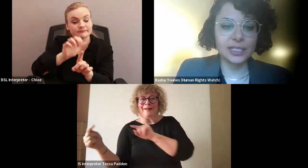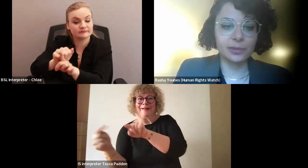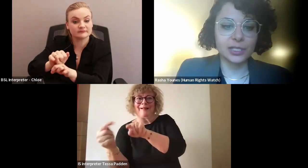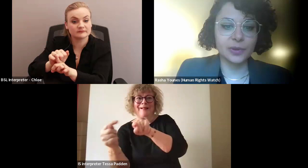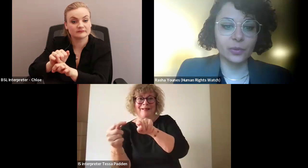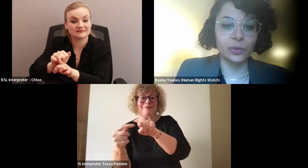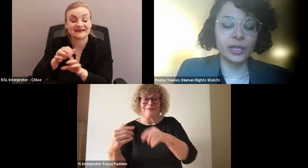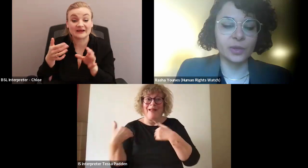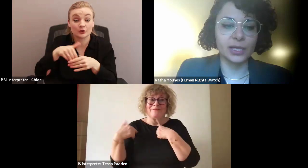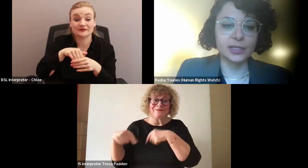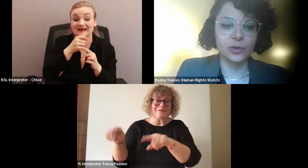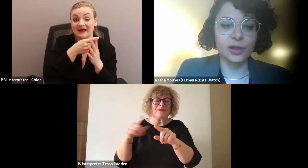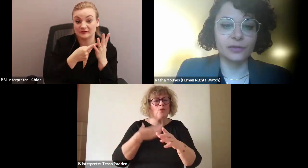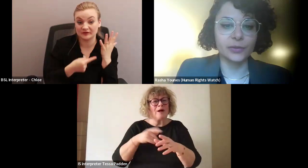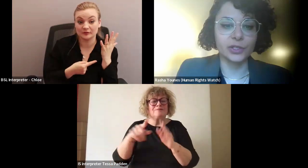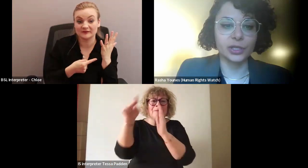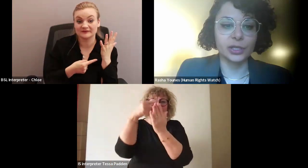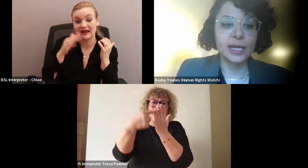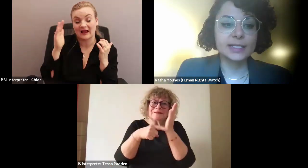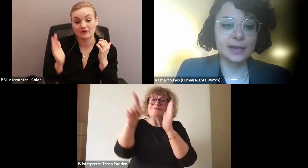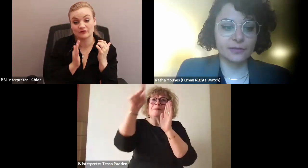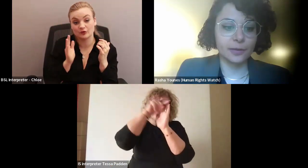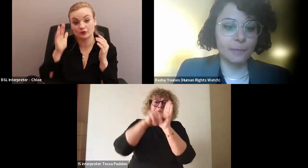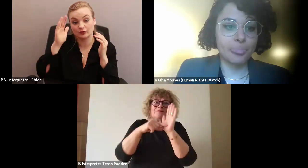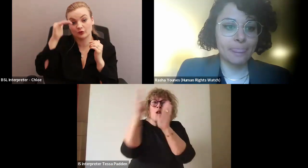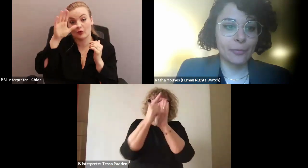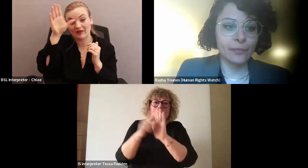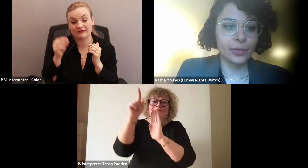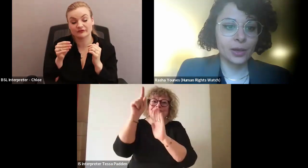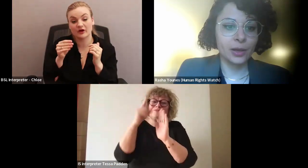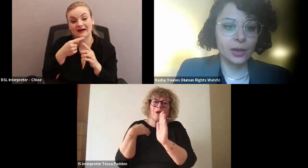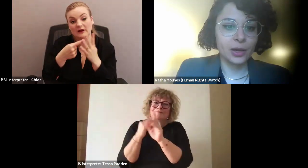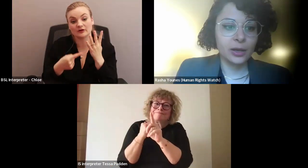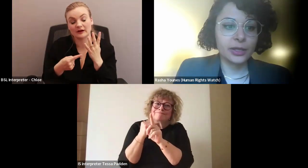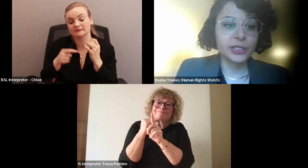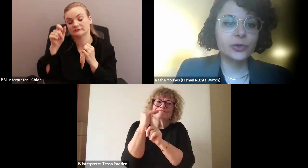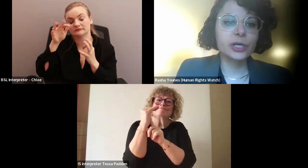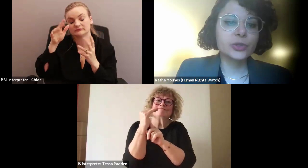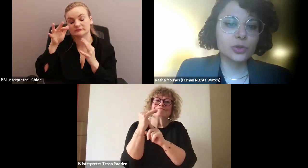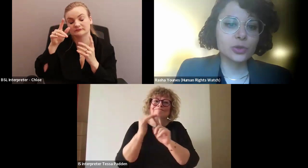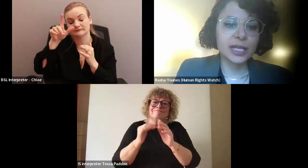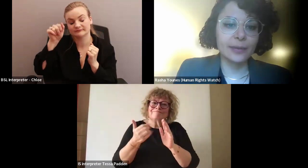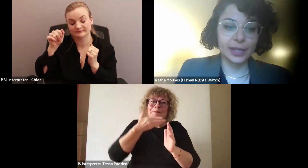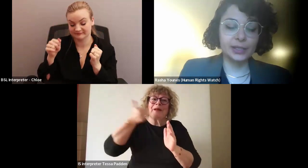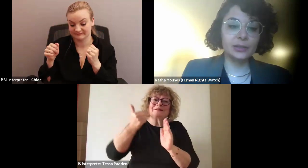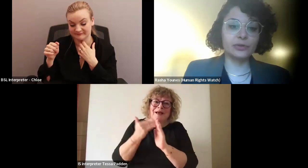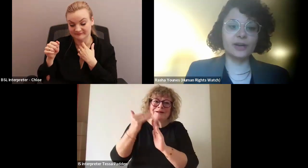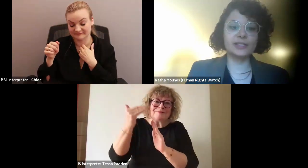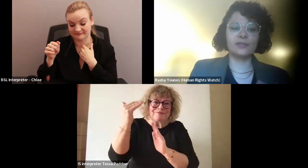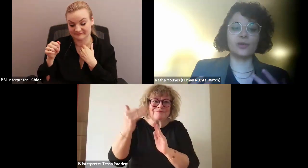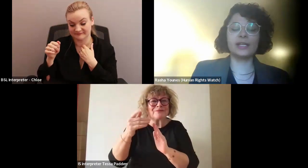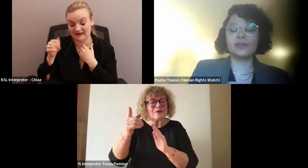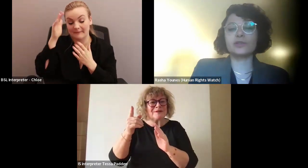including LGBT plus people in the Middle East and North Africa region, safer. The Secure Our Socials